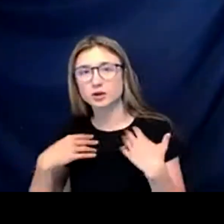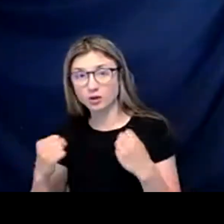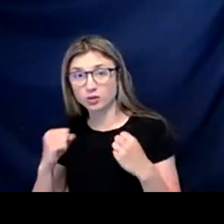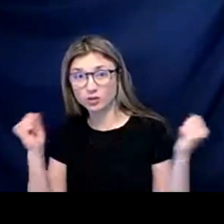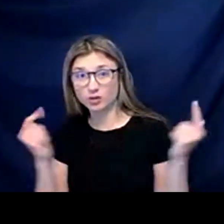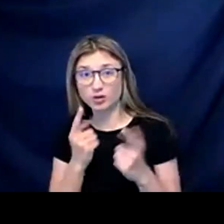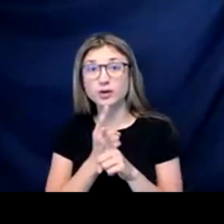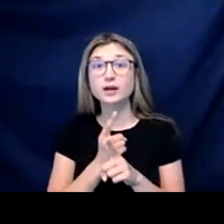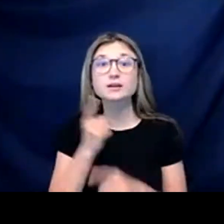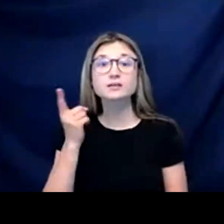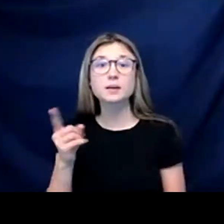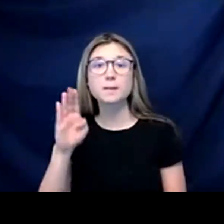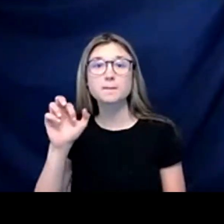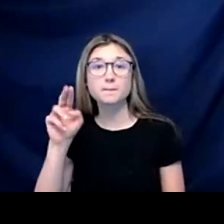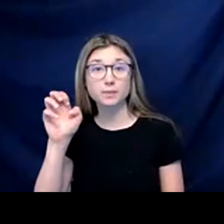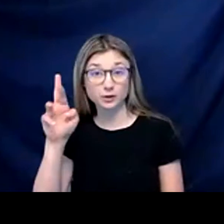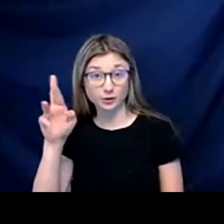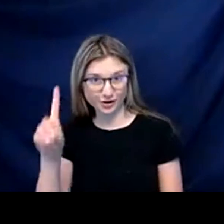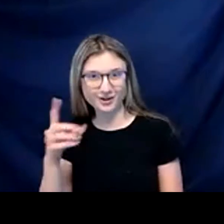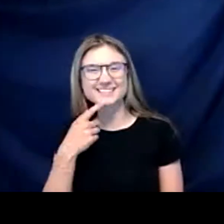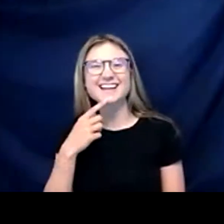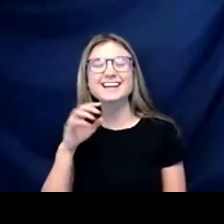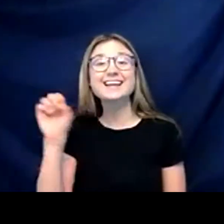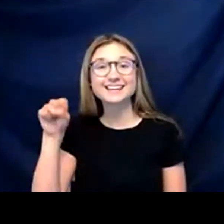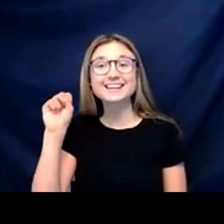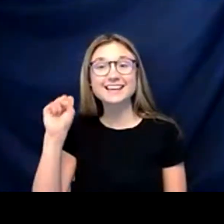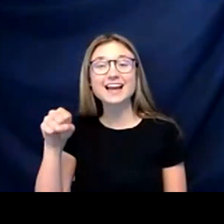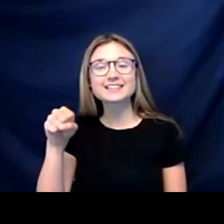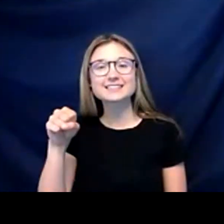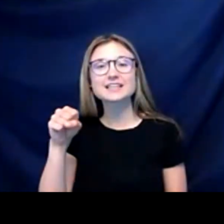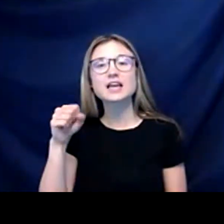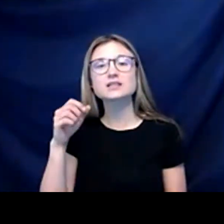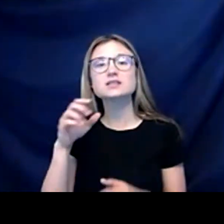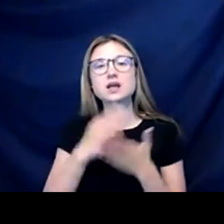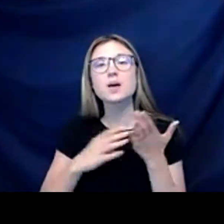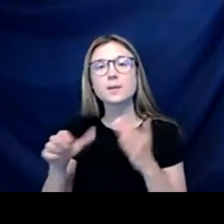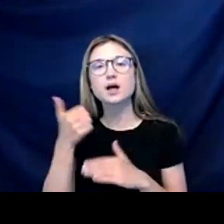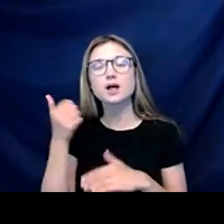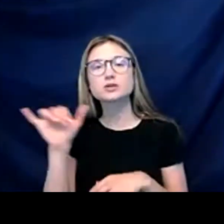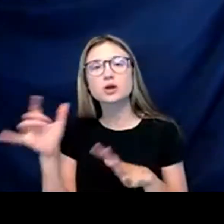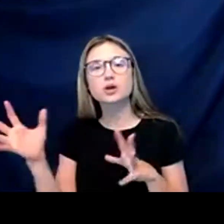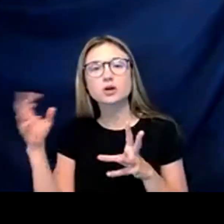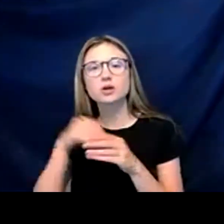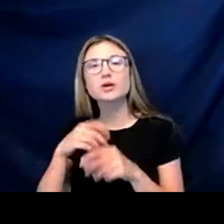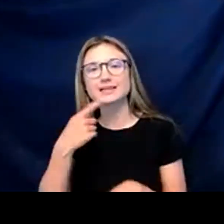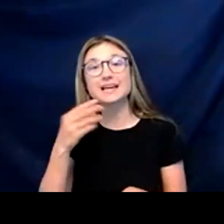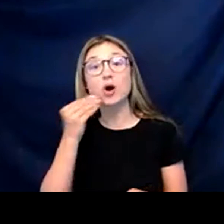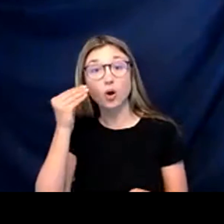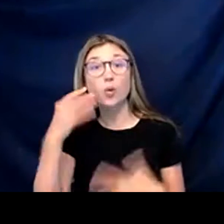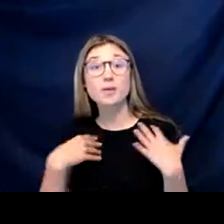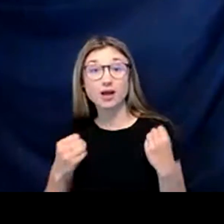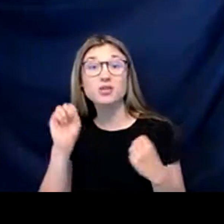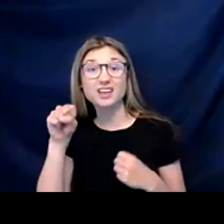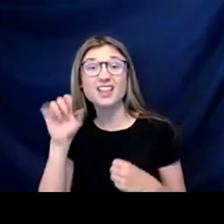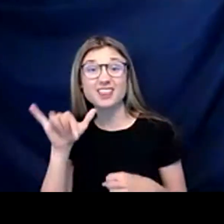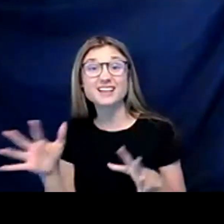Some mental health services that are considered home and community-based services are included also. Like I said, home health is included, and that's not a